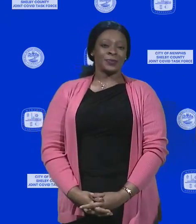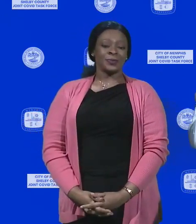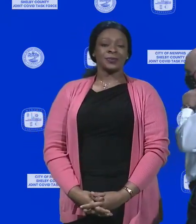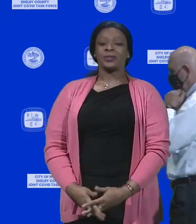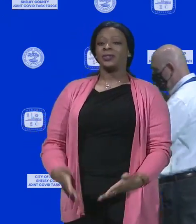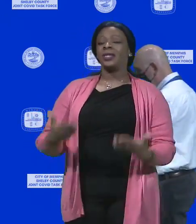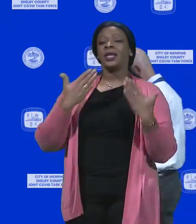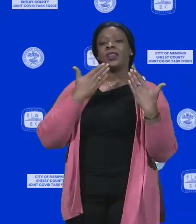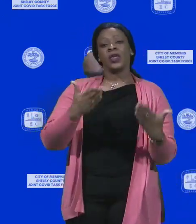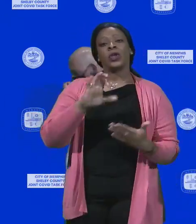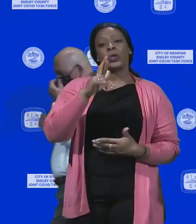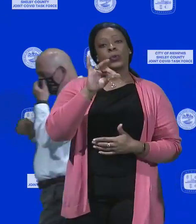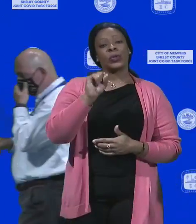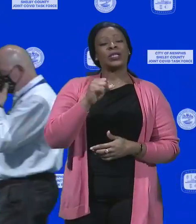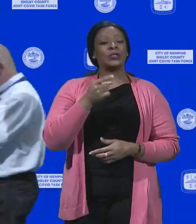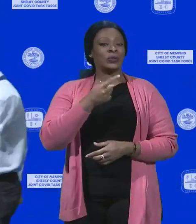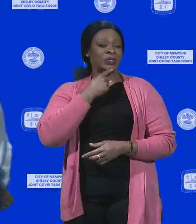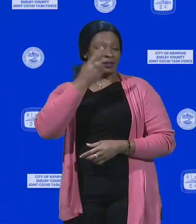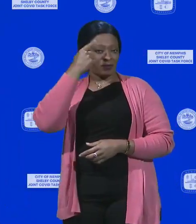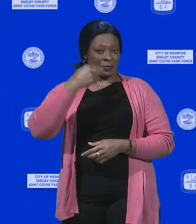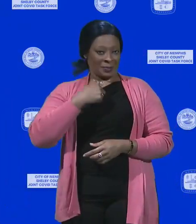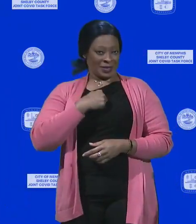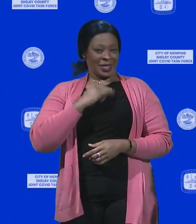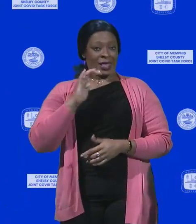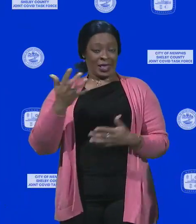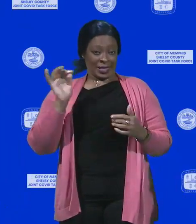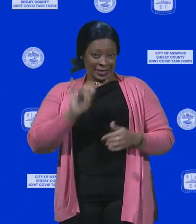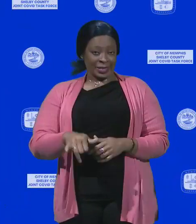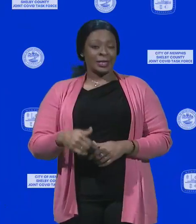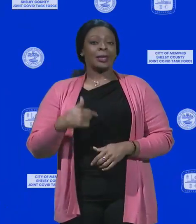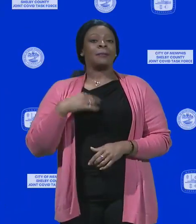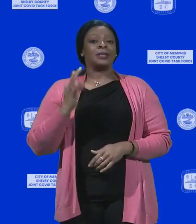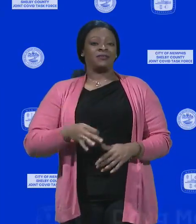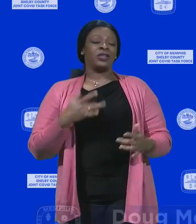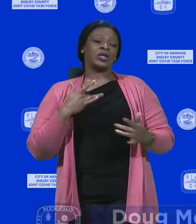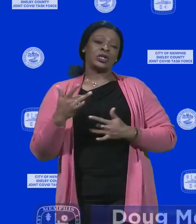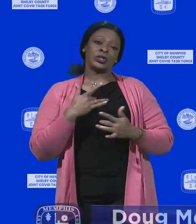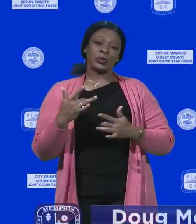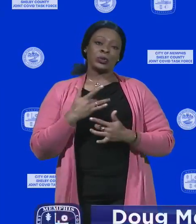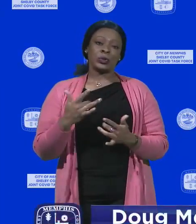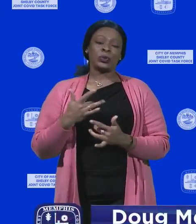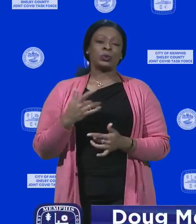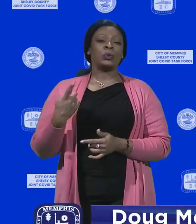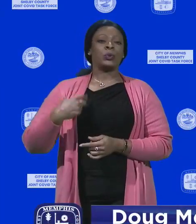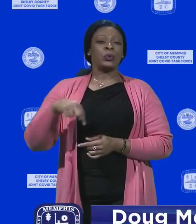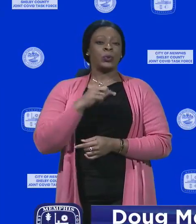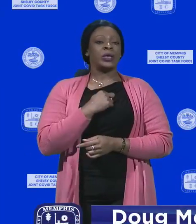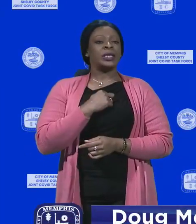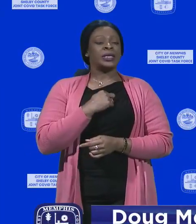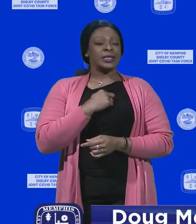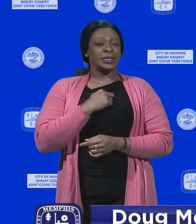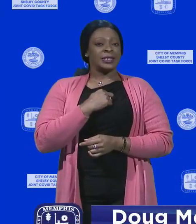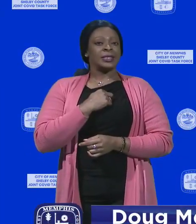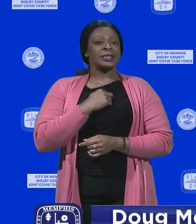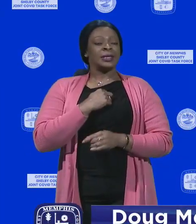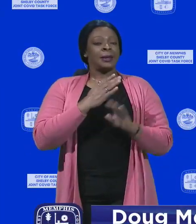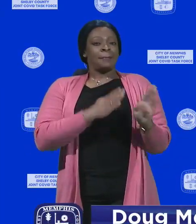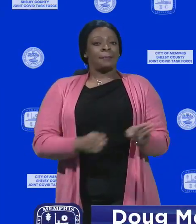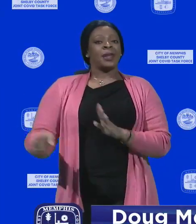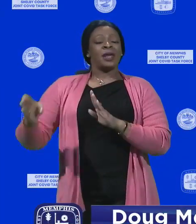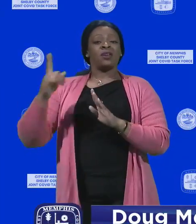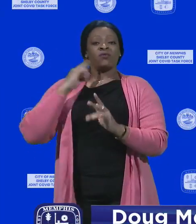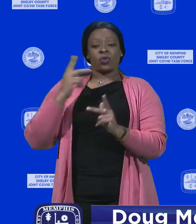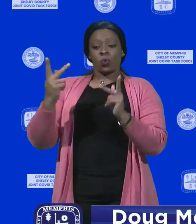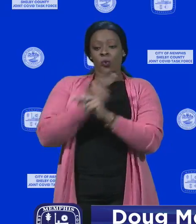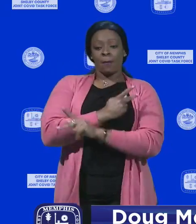Well, thanks, Chris. You said it for me. That's why I'm concerned. We are planning for the worst,